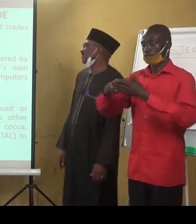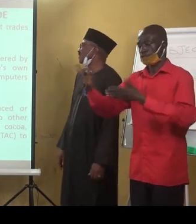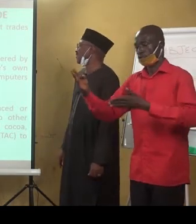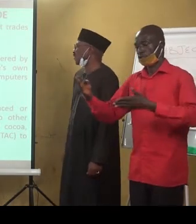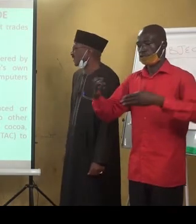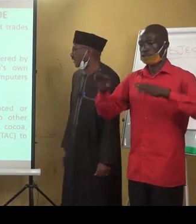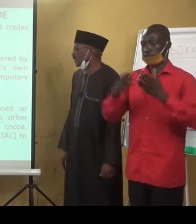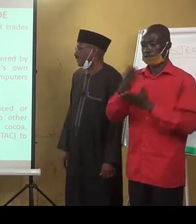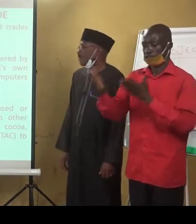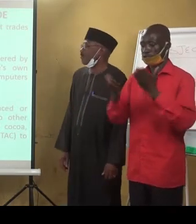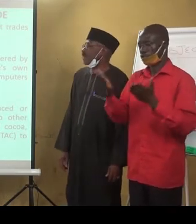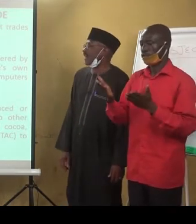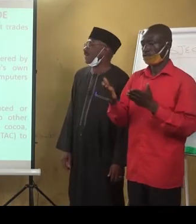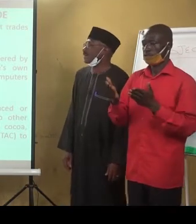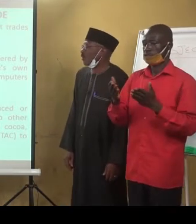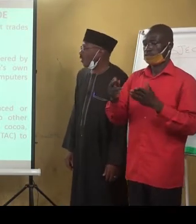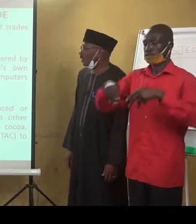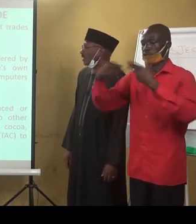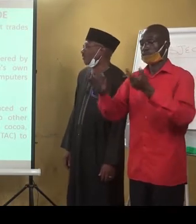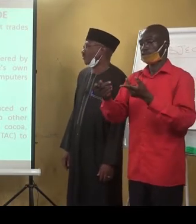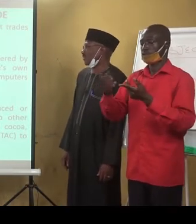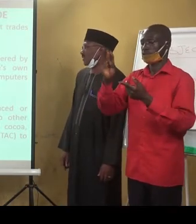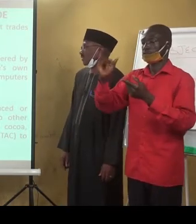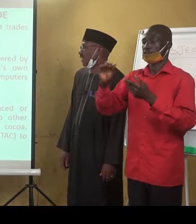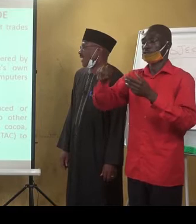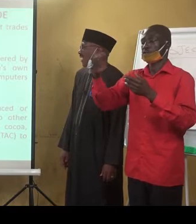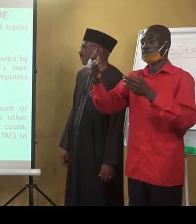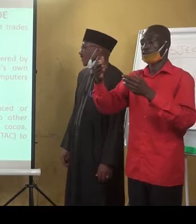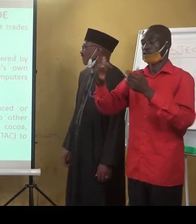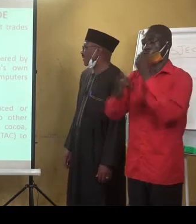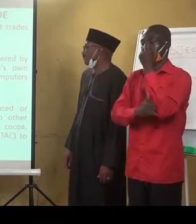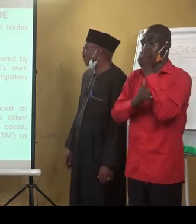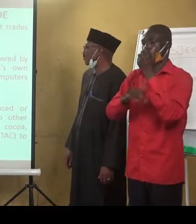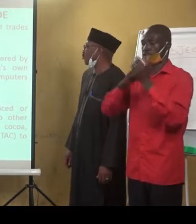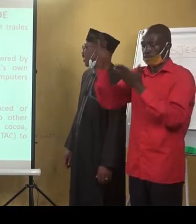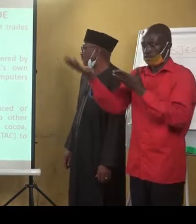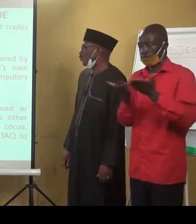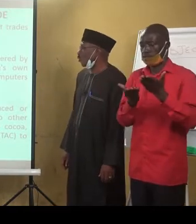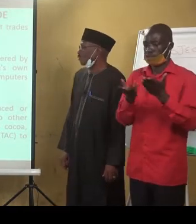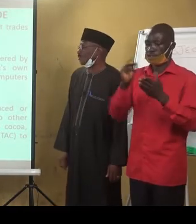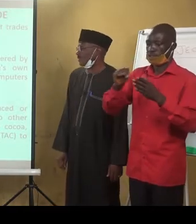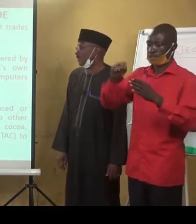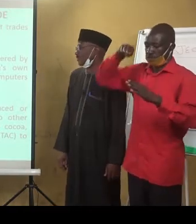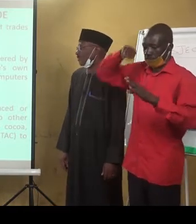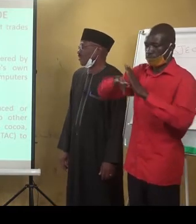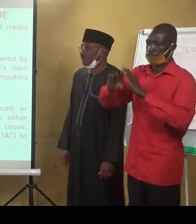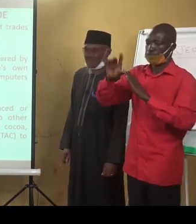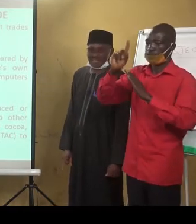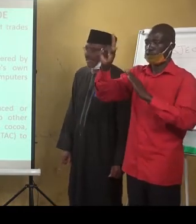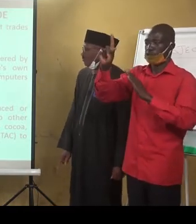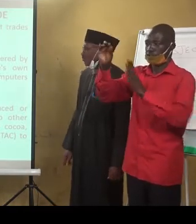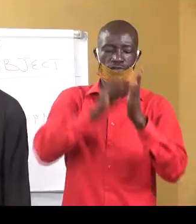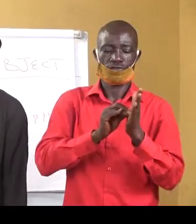and services rendered by other countries and bring them into one's own country.